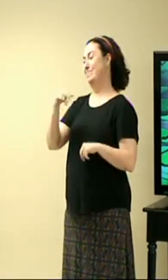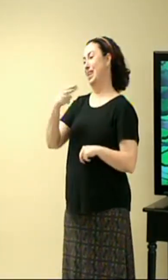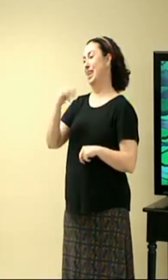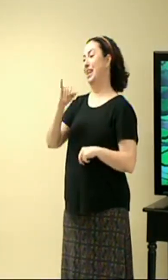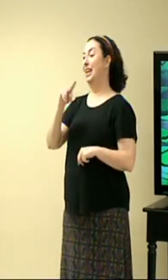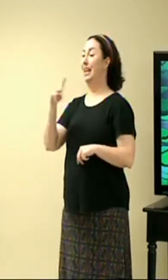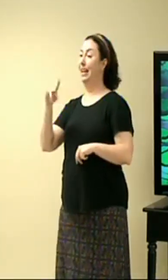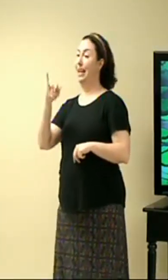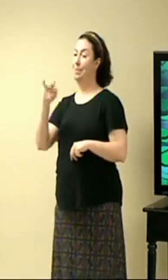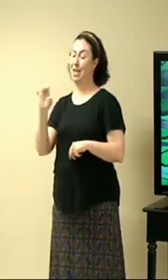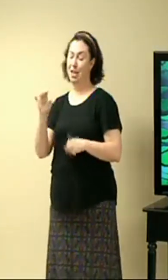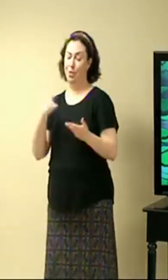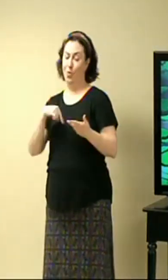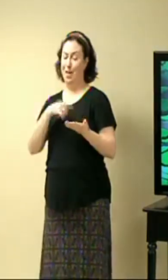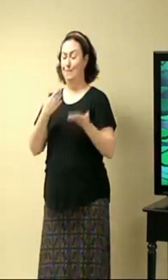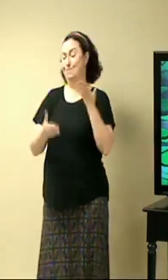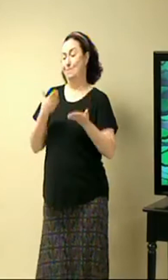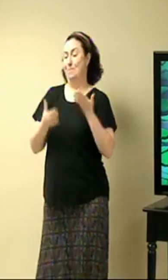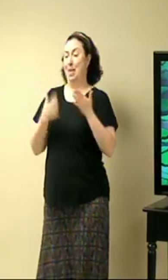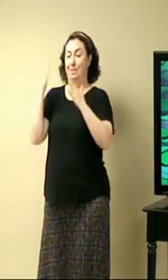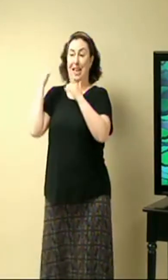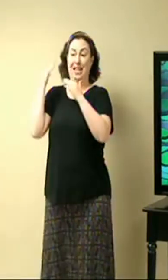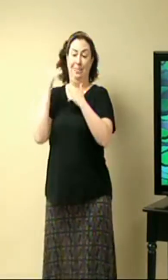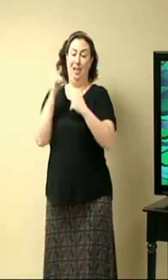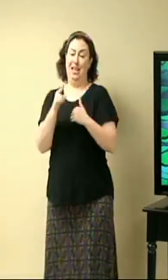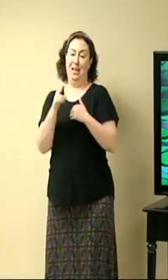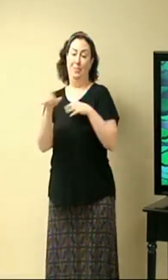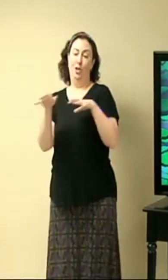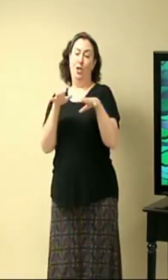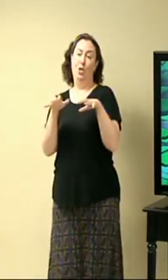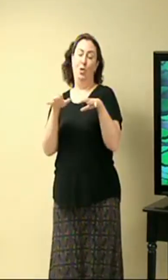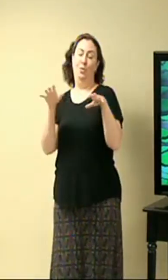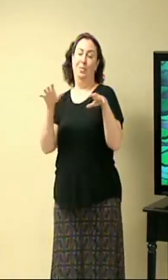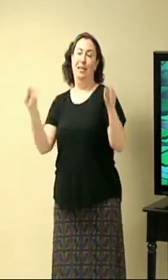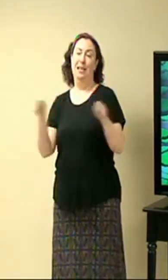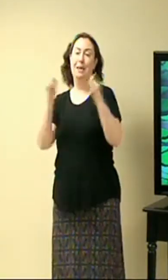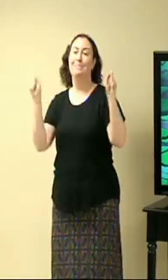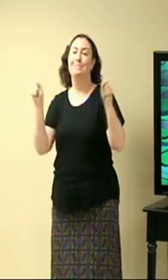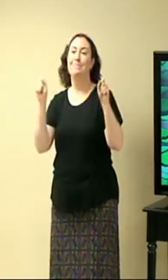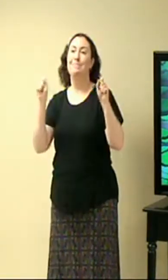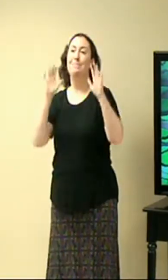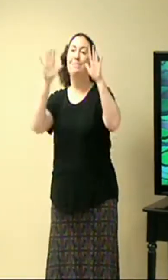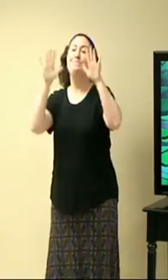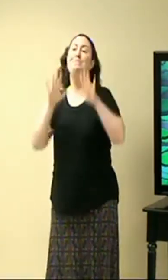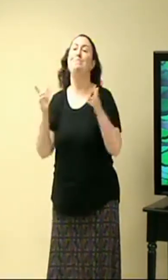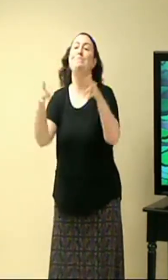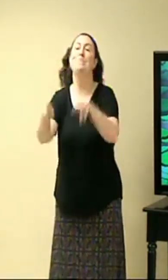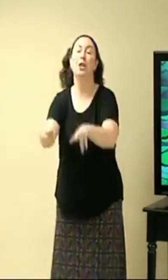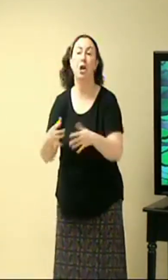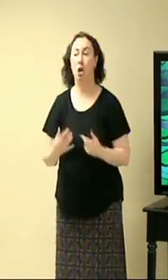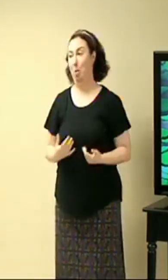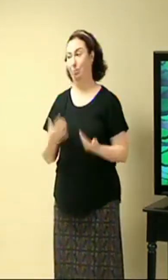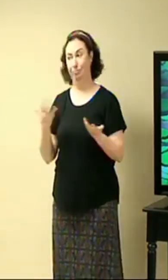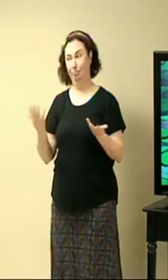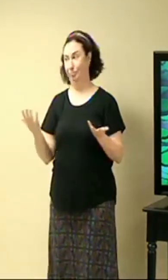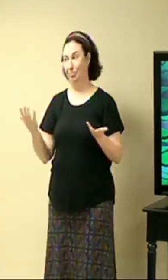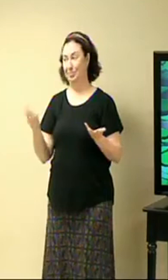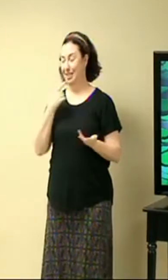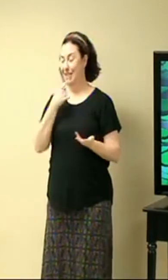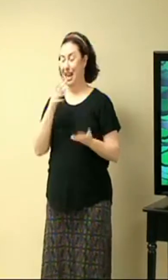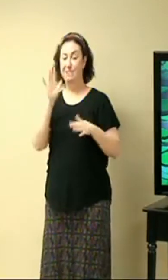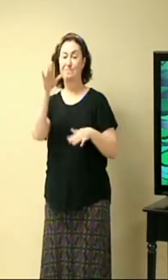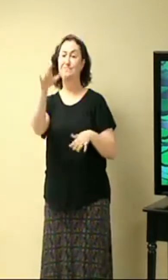week, he transformed water into wine in order to save a couple from embarrassment. Maybe Jesus should do a miracle and then tell everybody, hey, I just did a